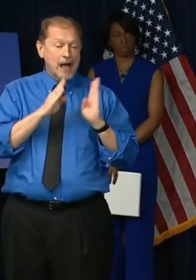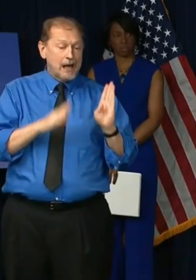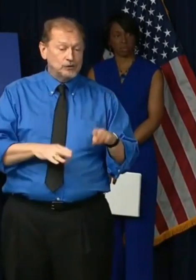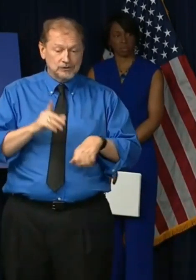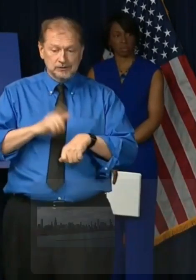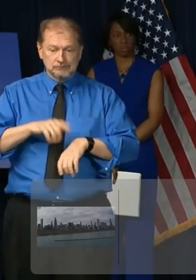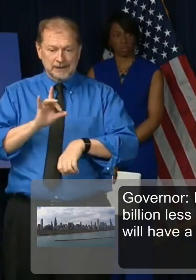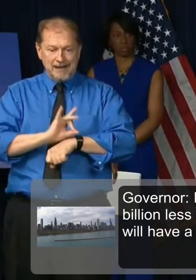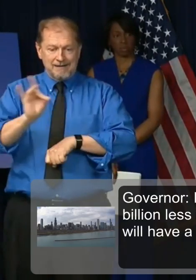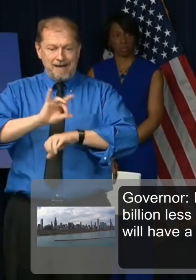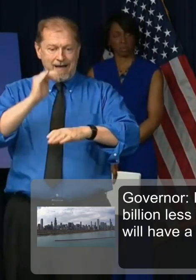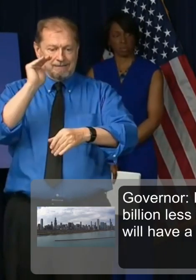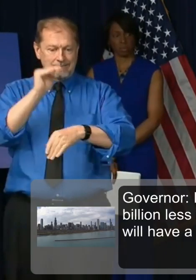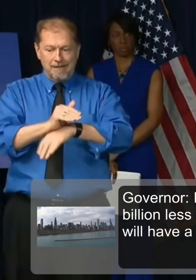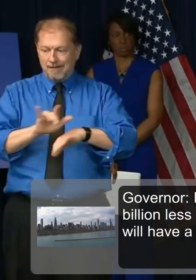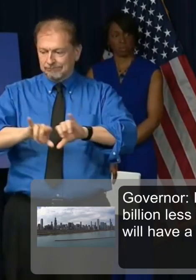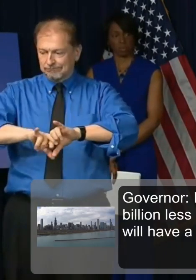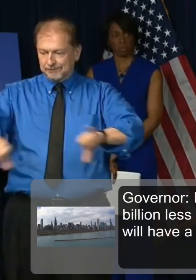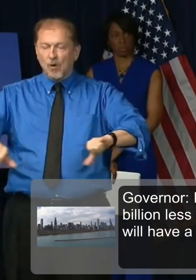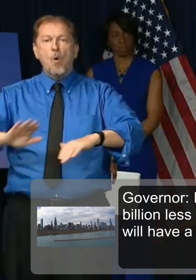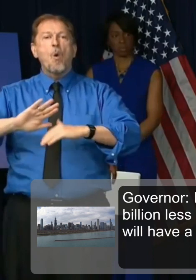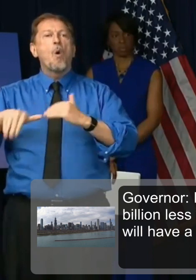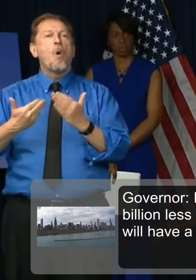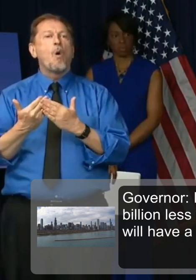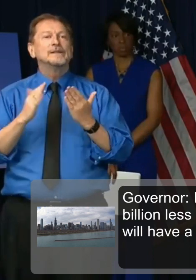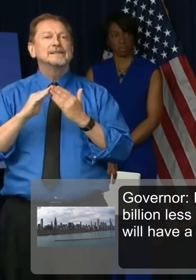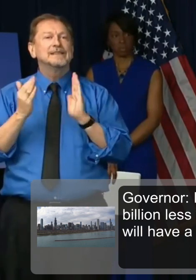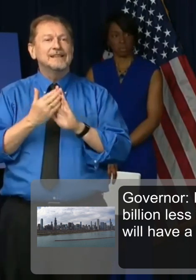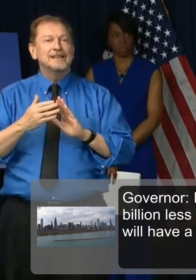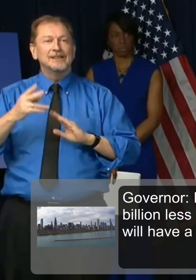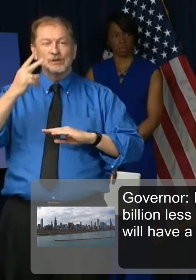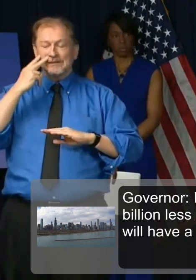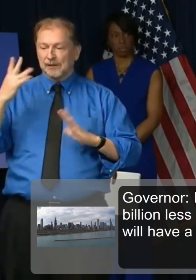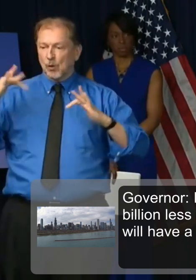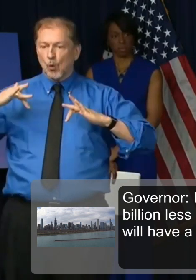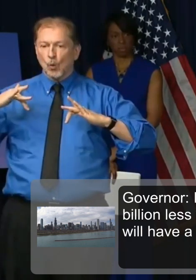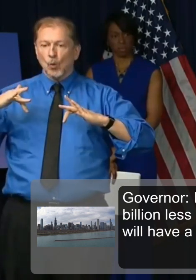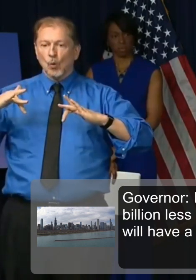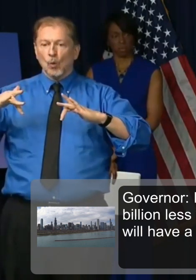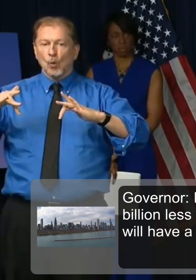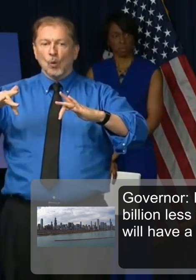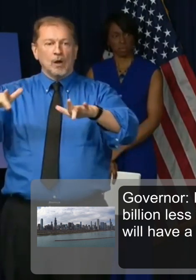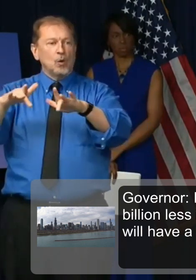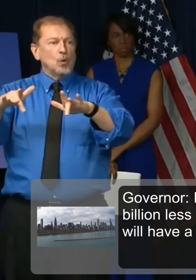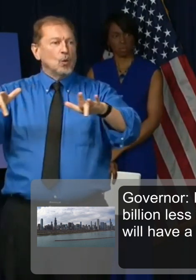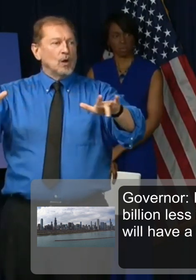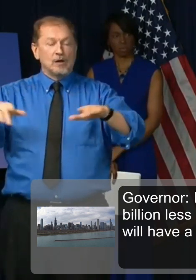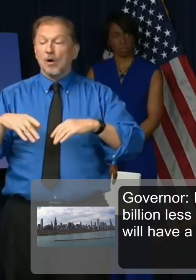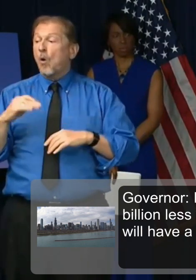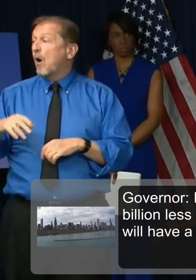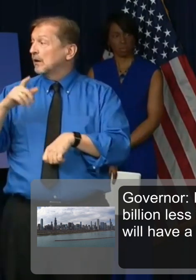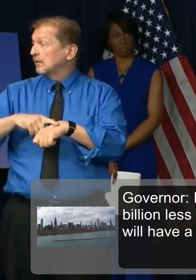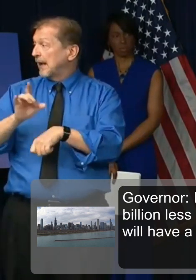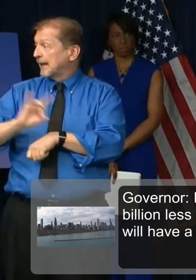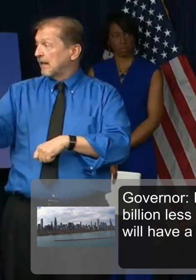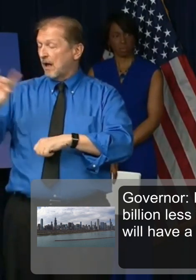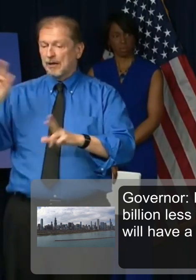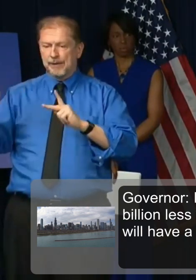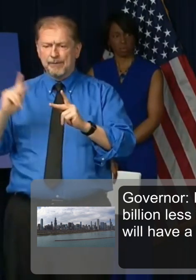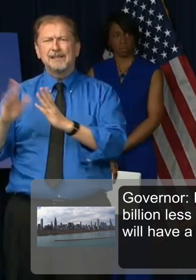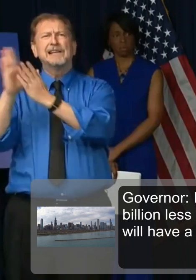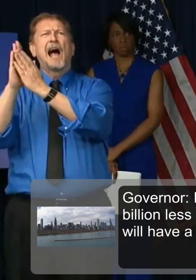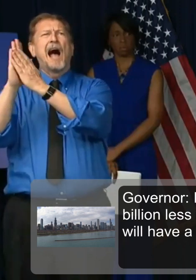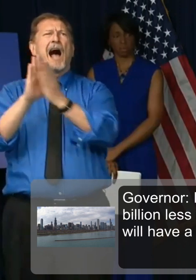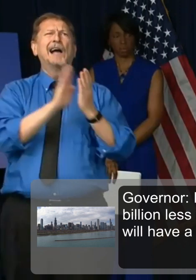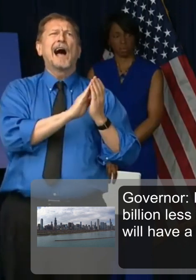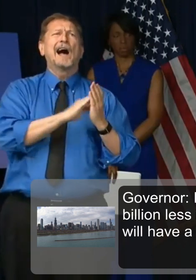the entire city, in fact, the entire county, are out cheering for our healthcare workers, cheering